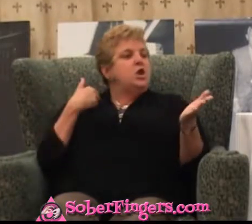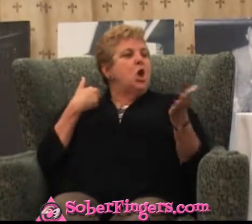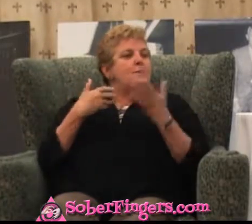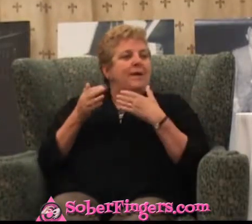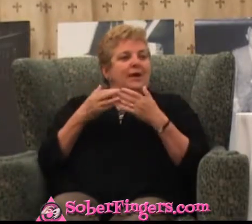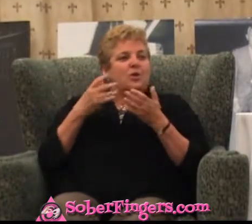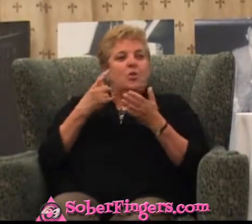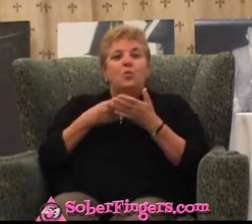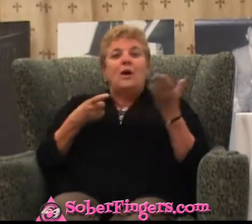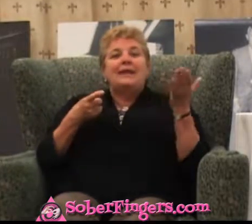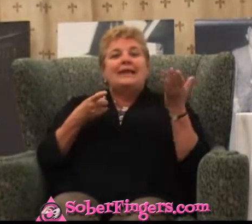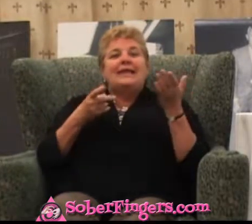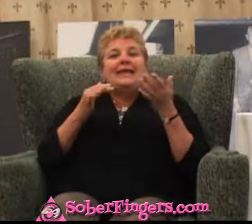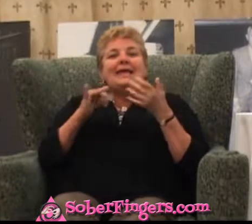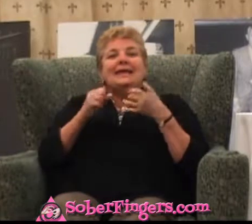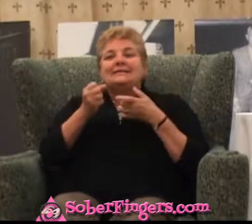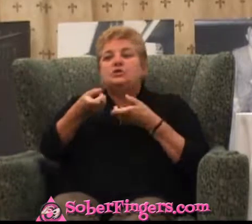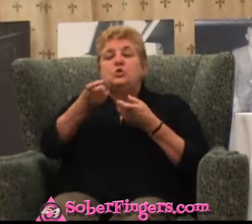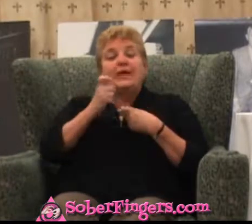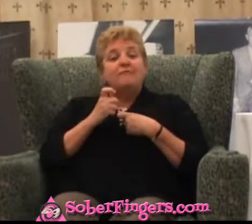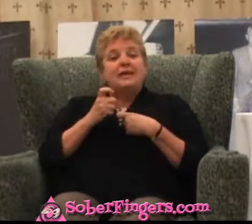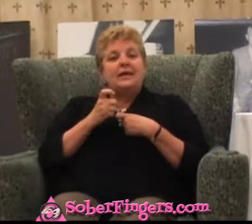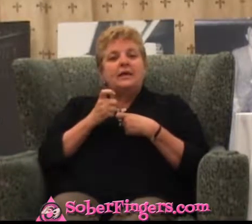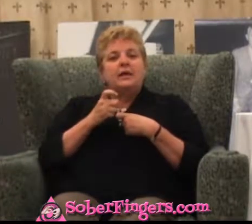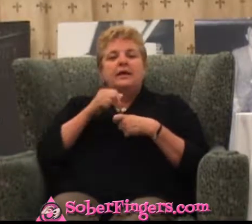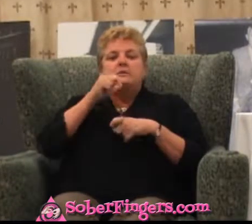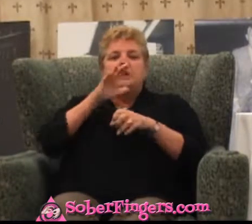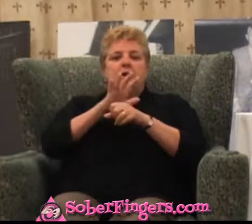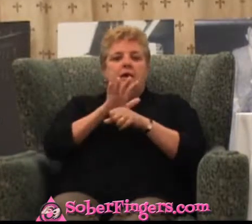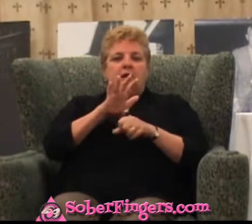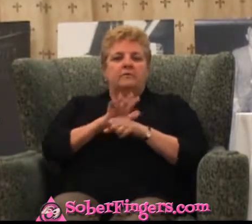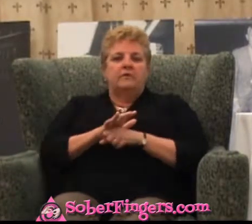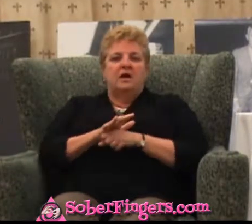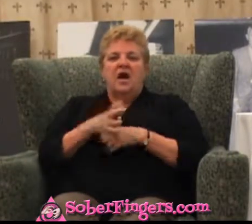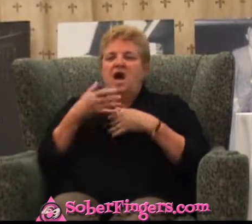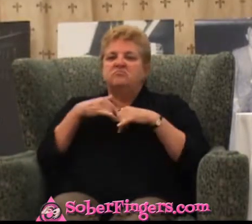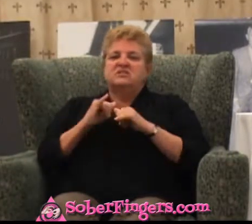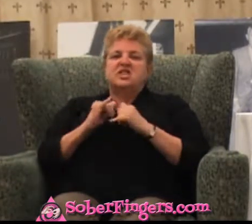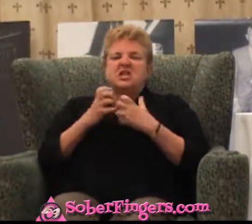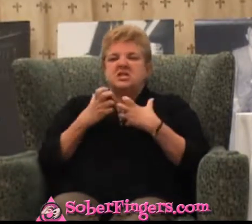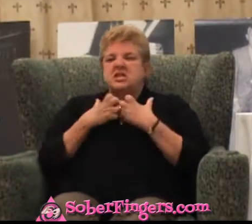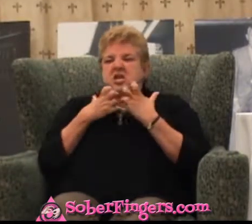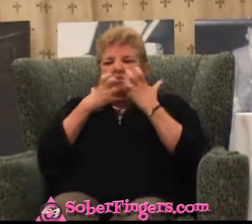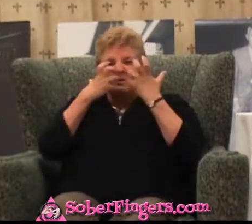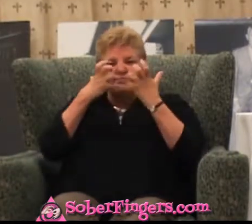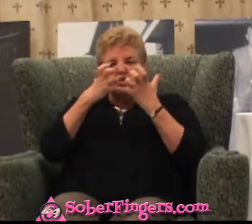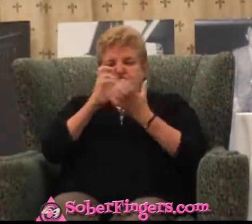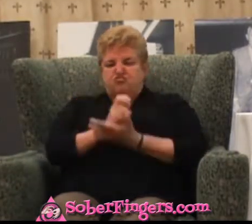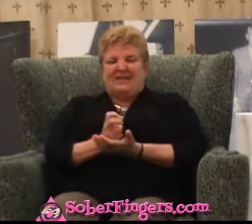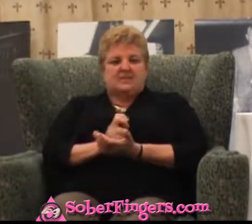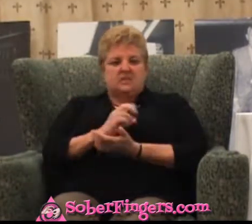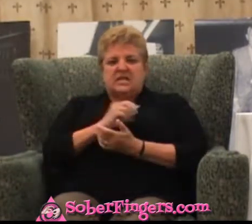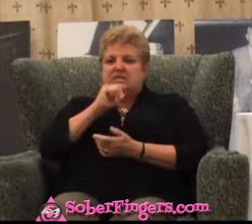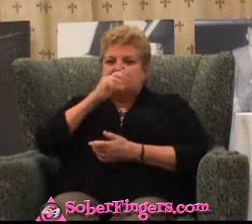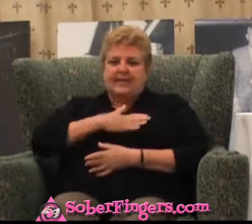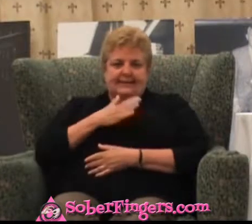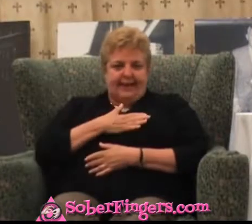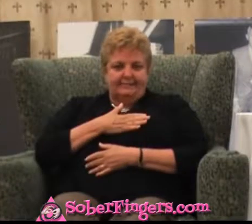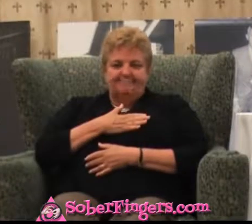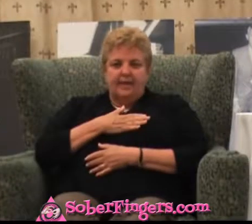you give me, I am by my nature irritable, restless, and discontent. That I can never seem to